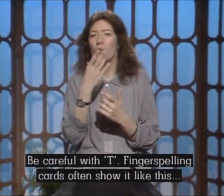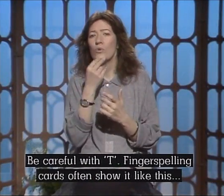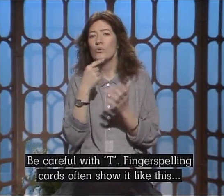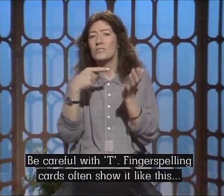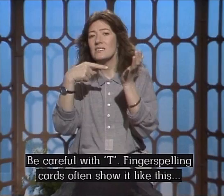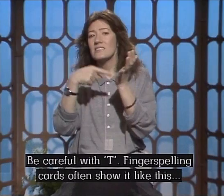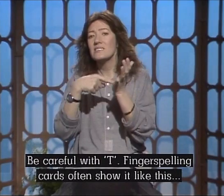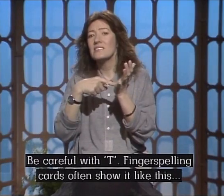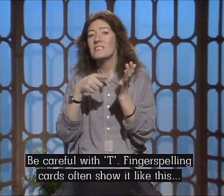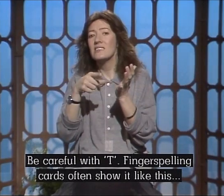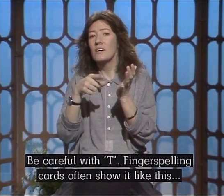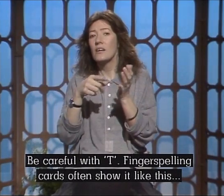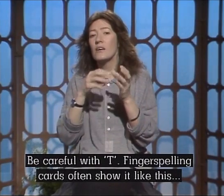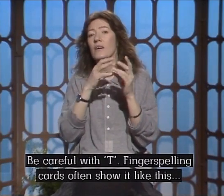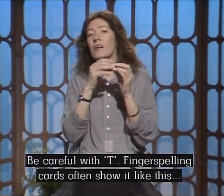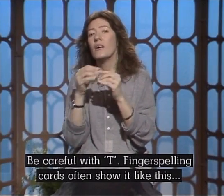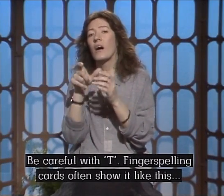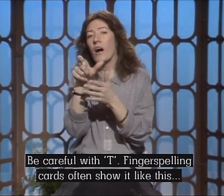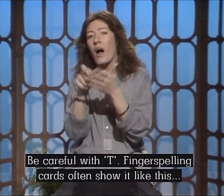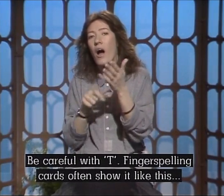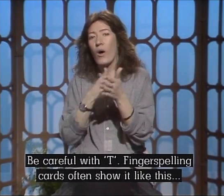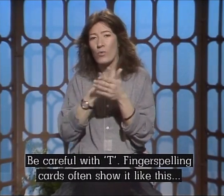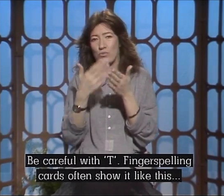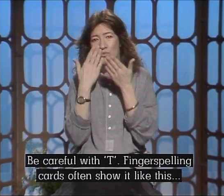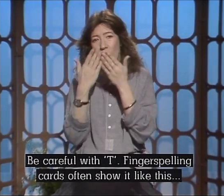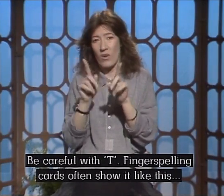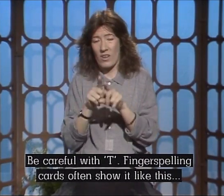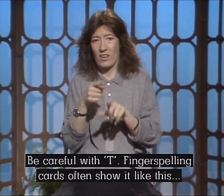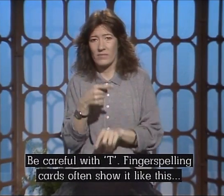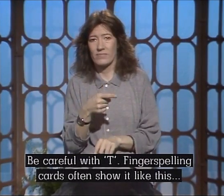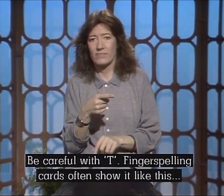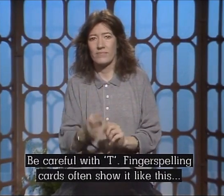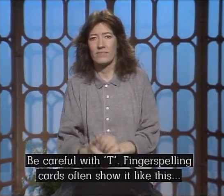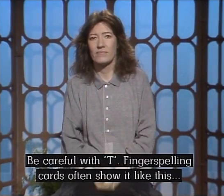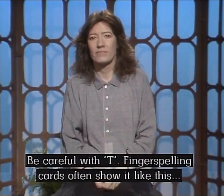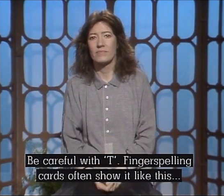Be careful when you make the letter T. Fingerspelling cards often show it like this.